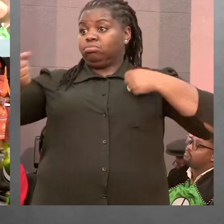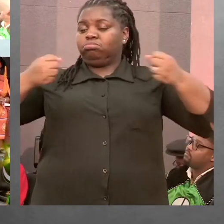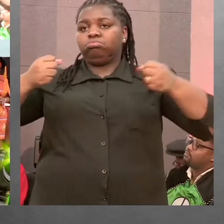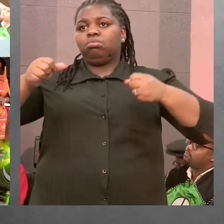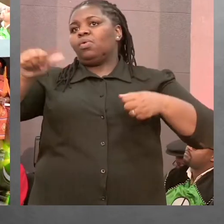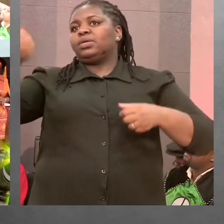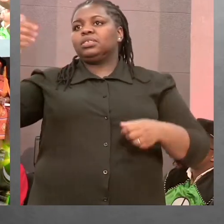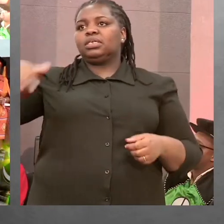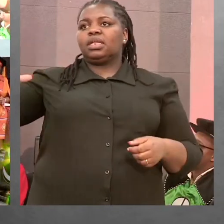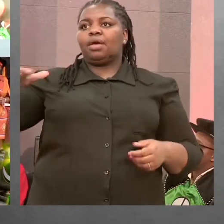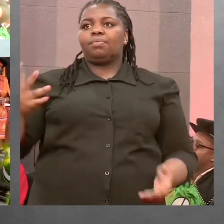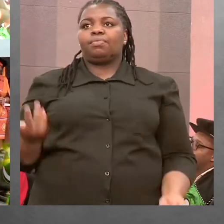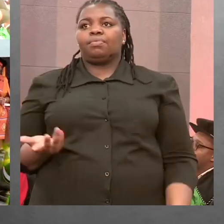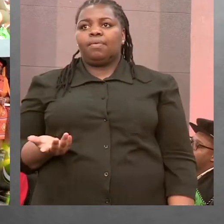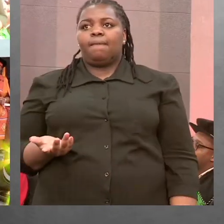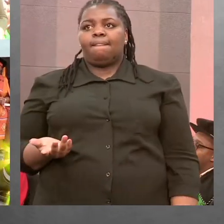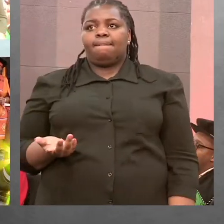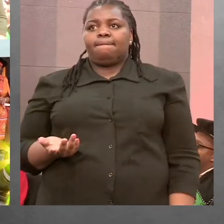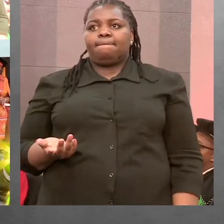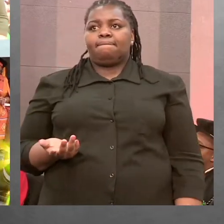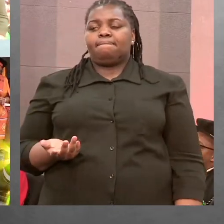elsewhere?